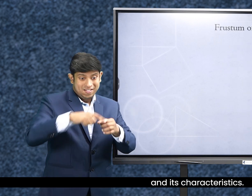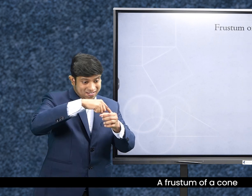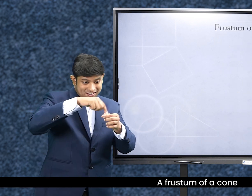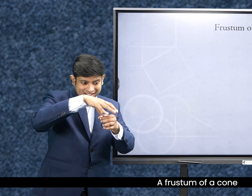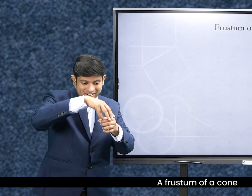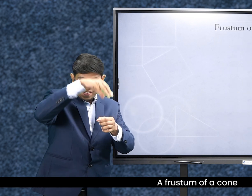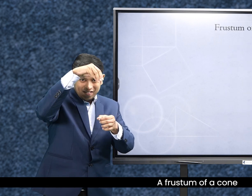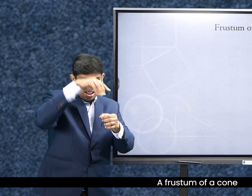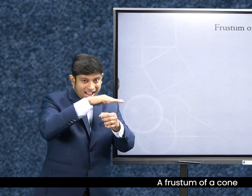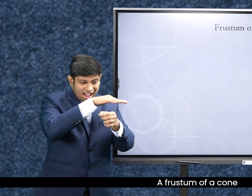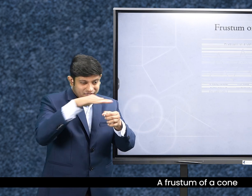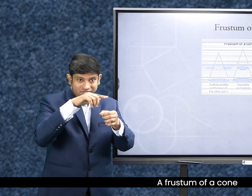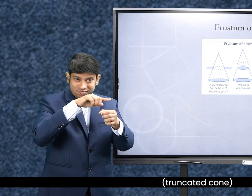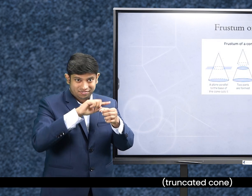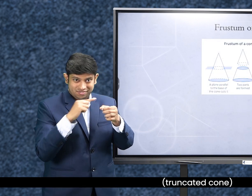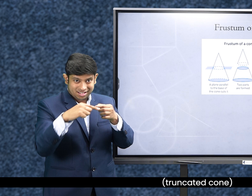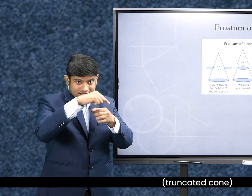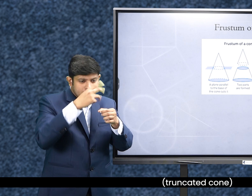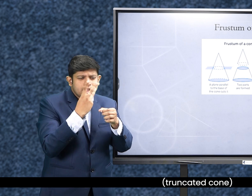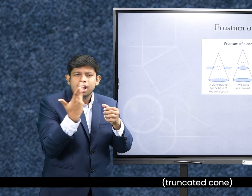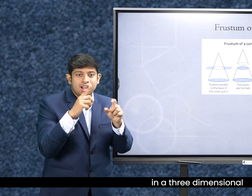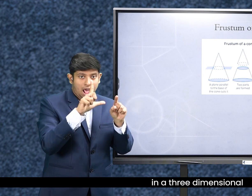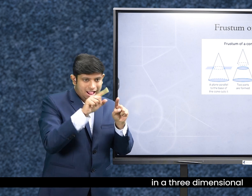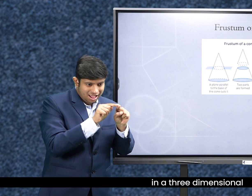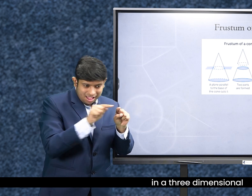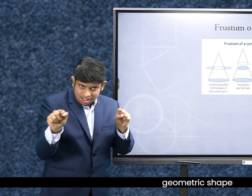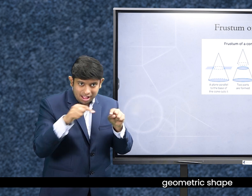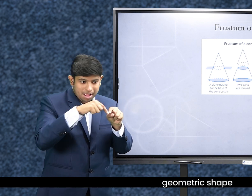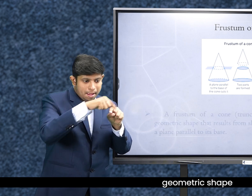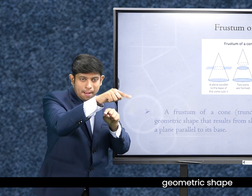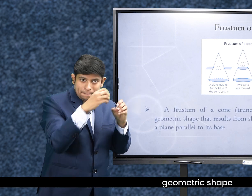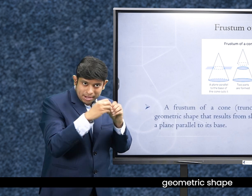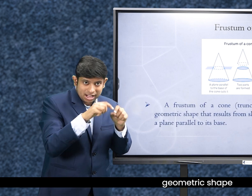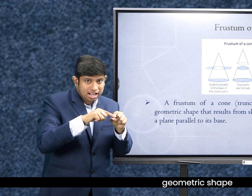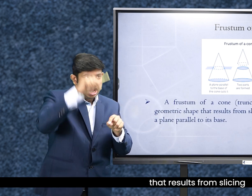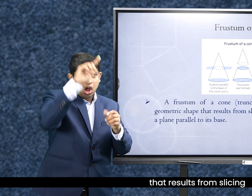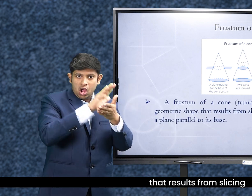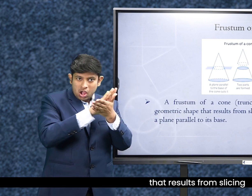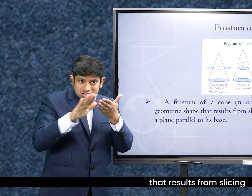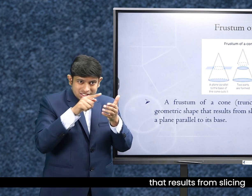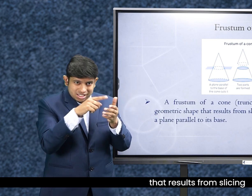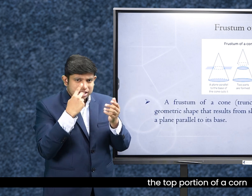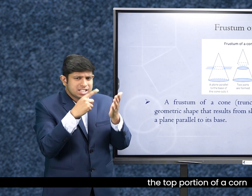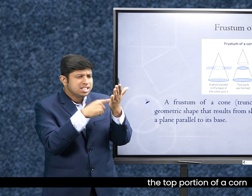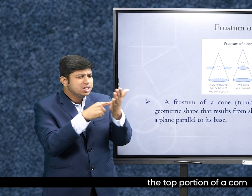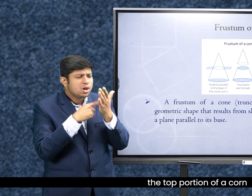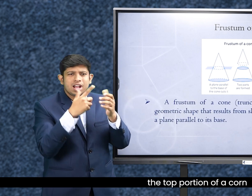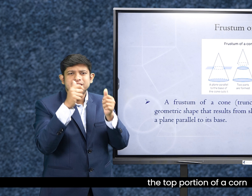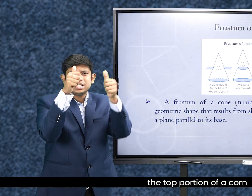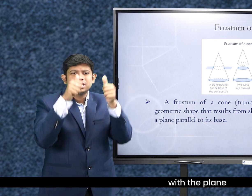A frustum of a cone, truncated cone, is a three-dimensional geometric shape that results from slicing the top portion of a cone with